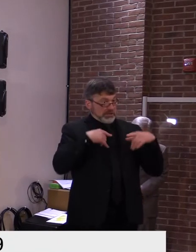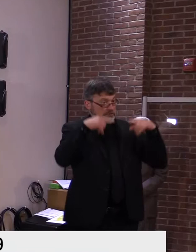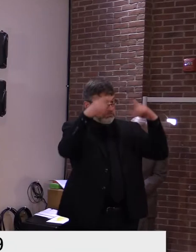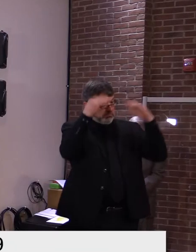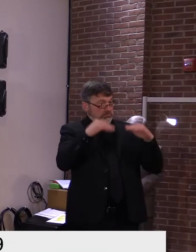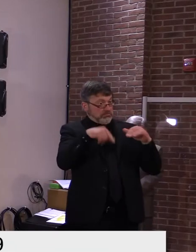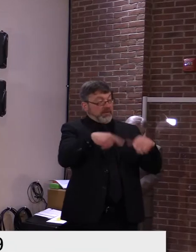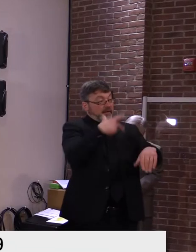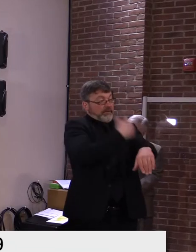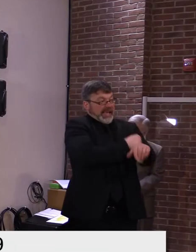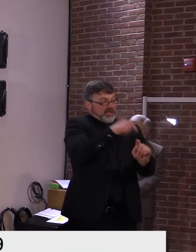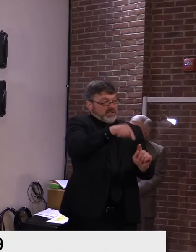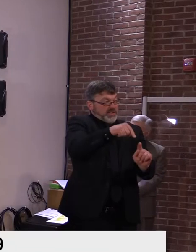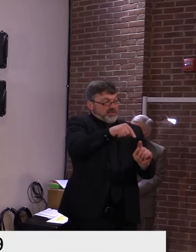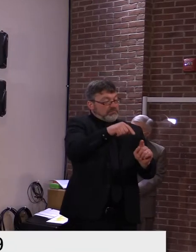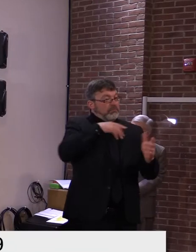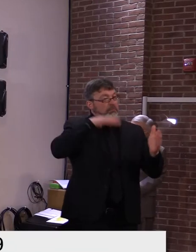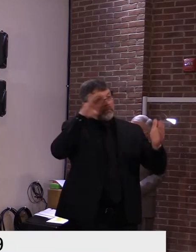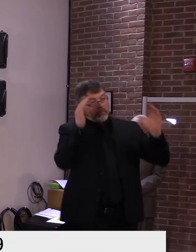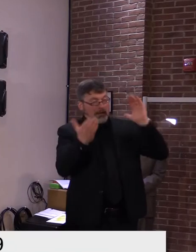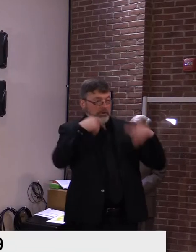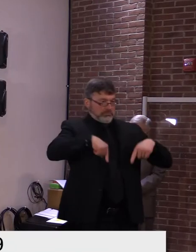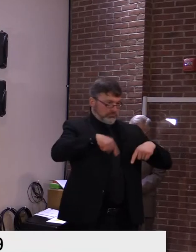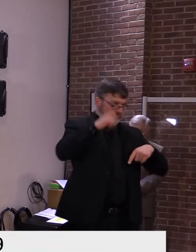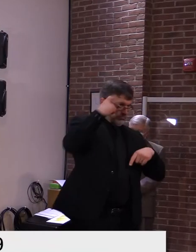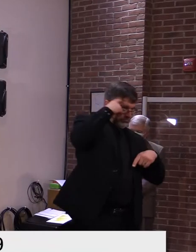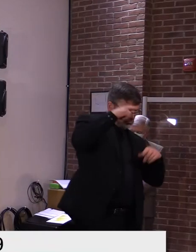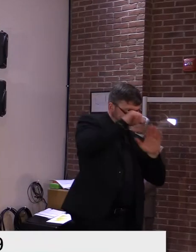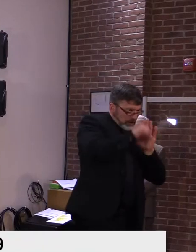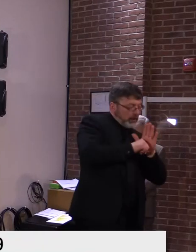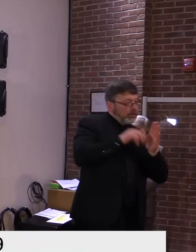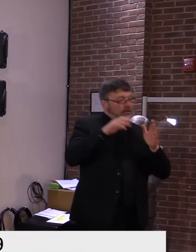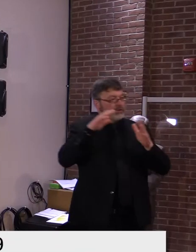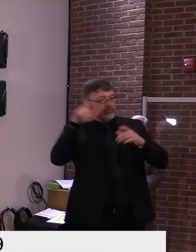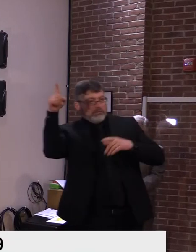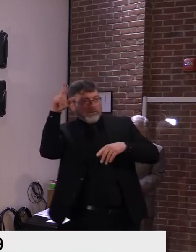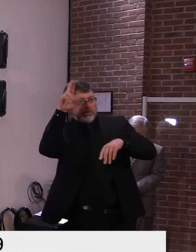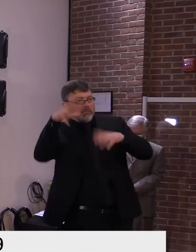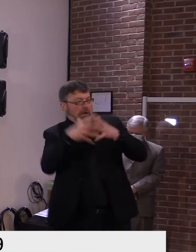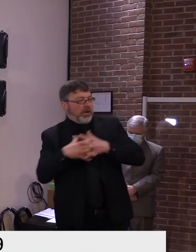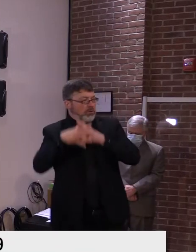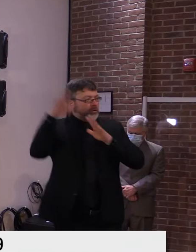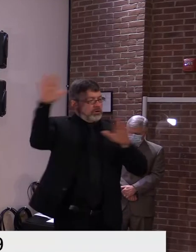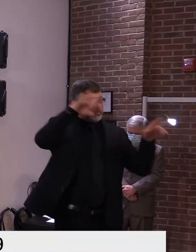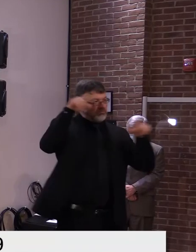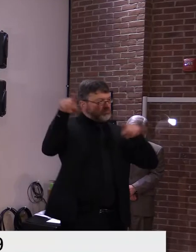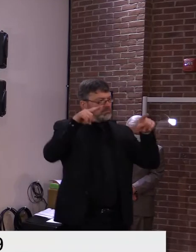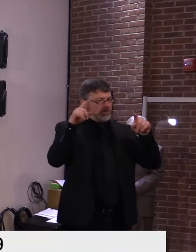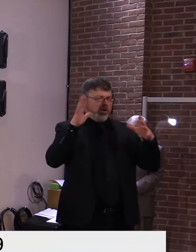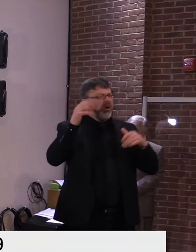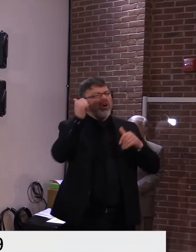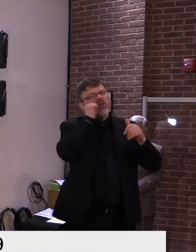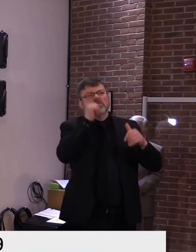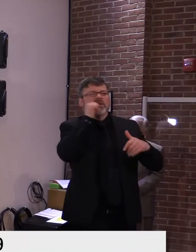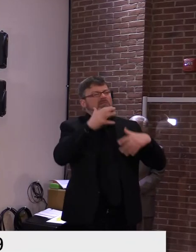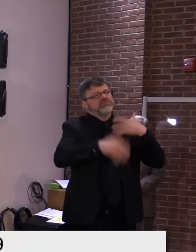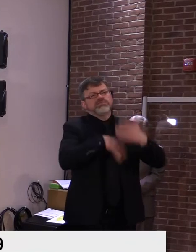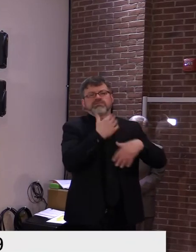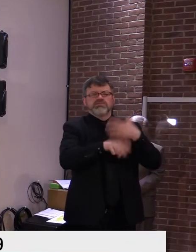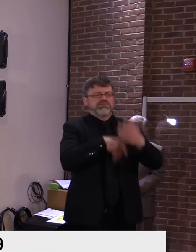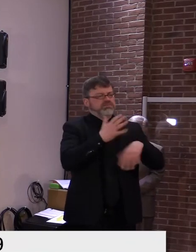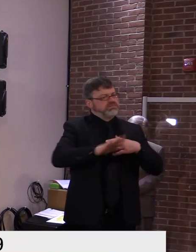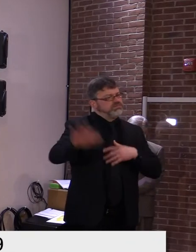the future. But as I and national public experts have said, we cannot give this virus any more chances to